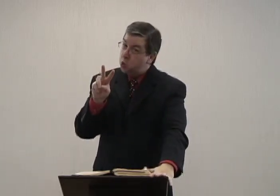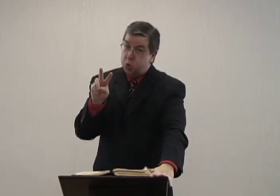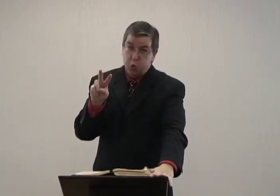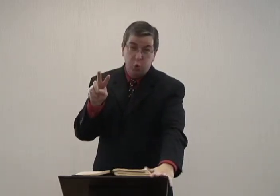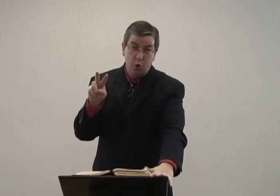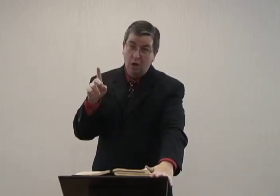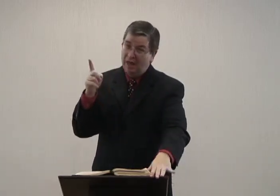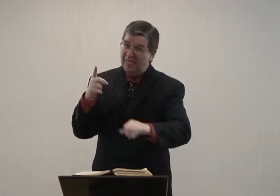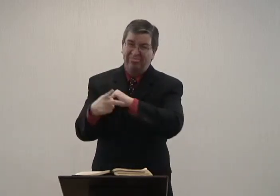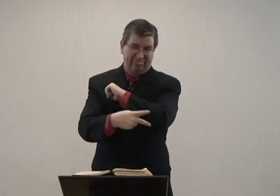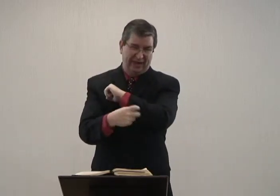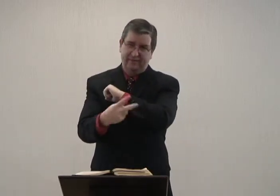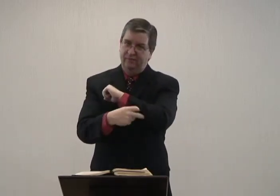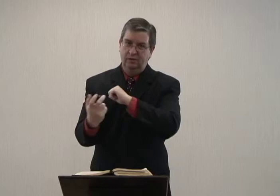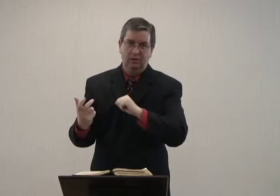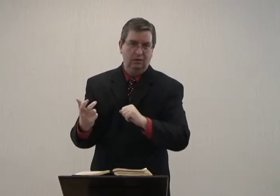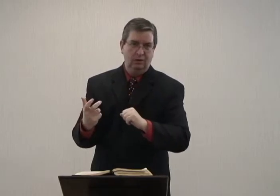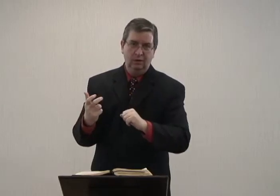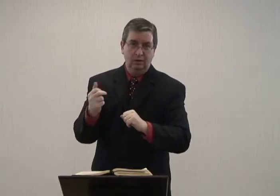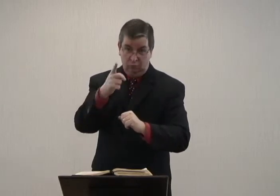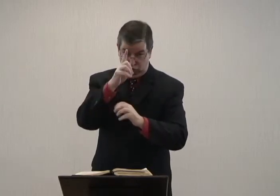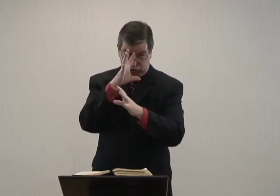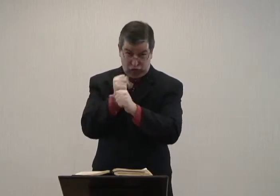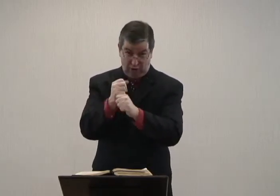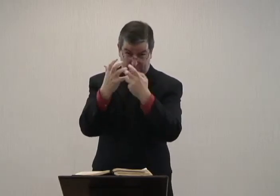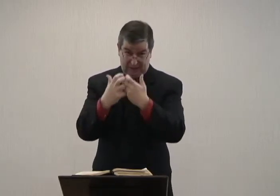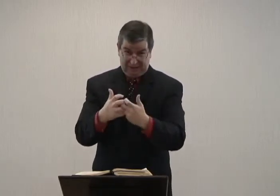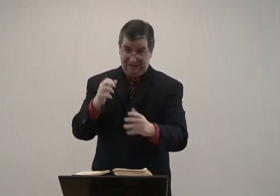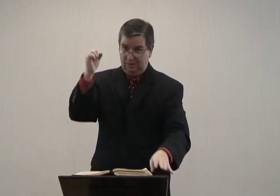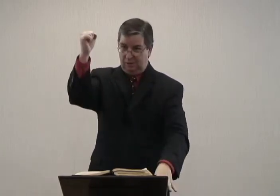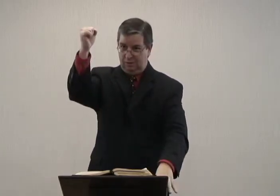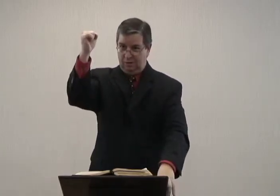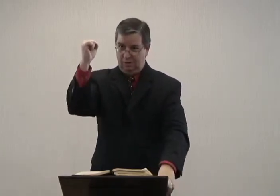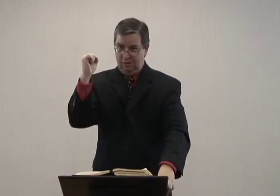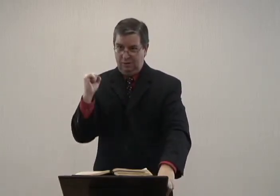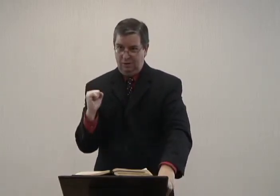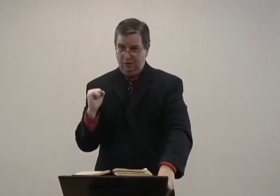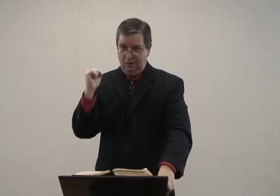Las Vegas. Like thieves. Do you trust the machines?